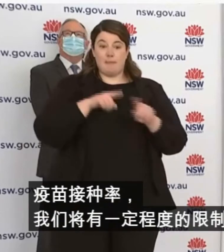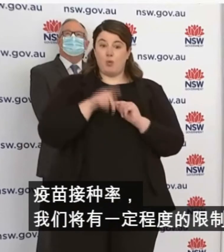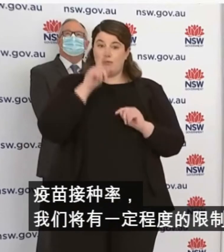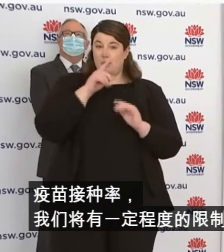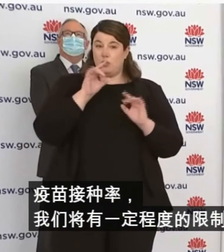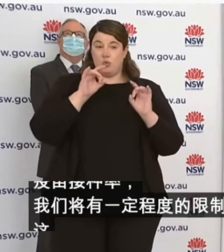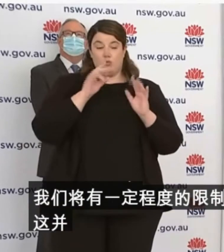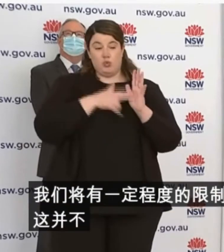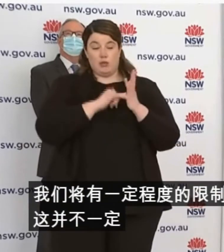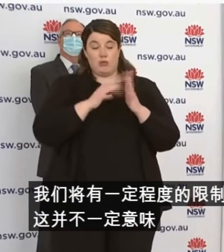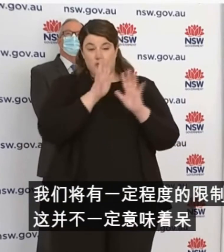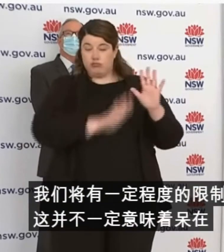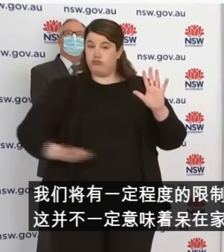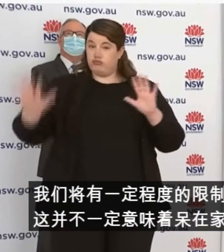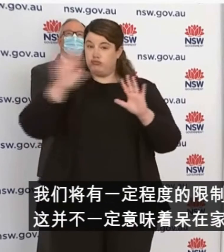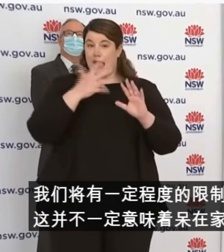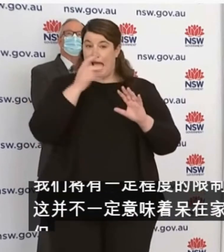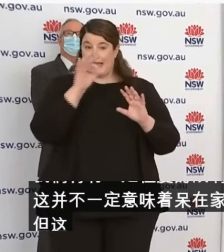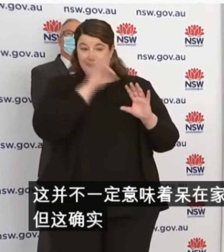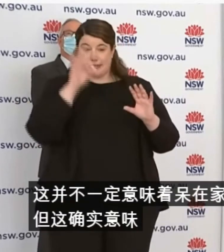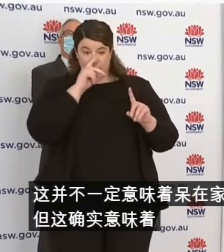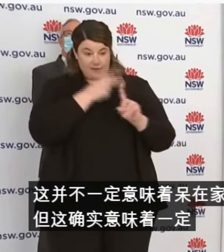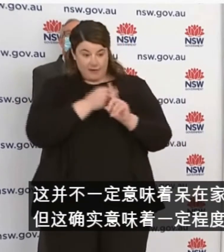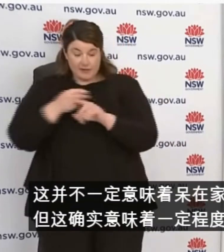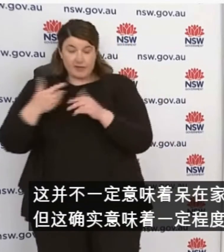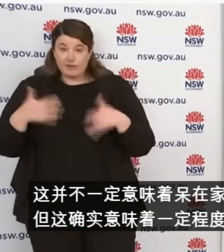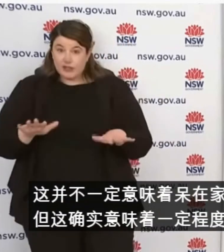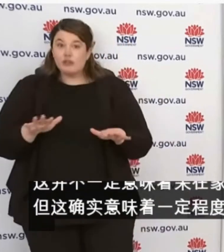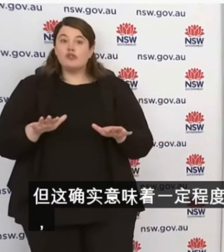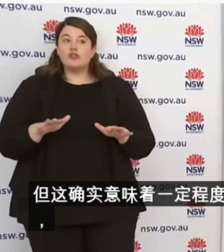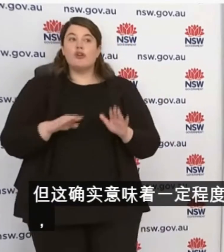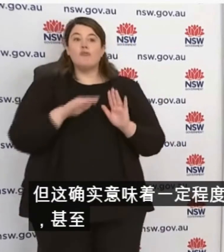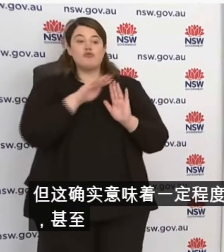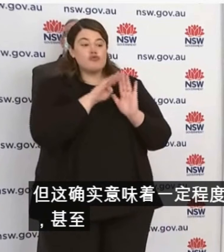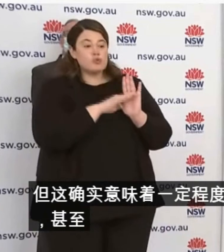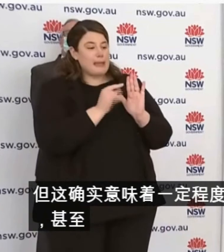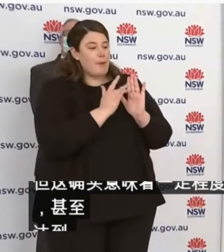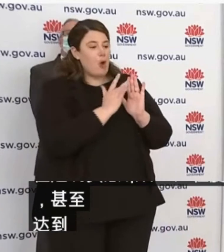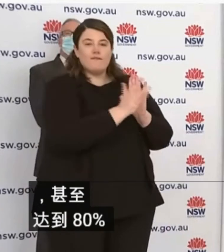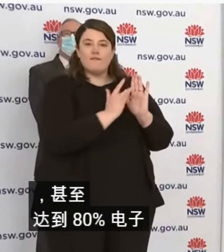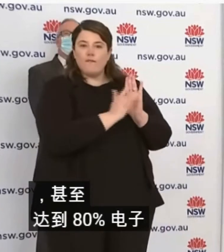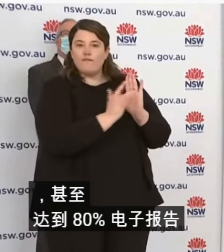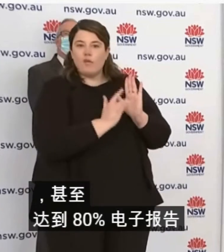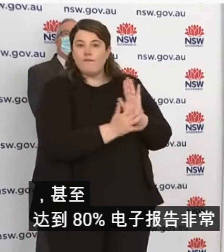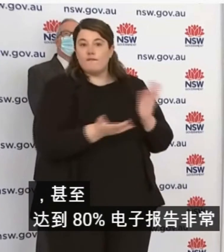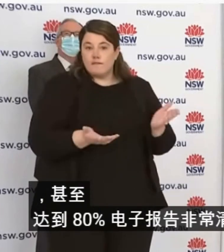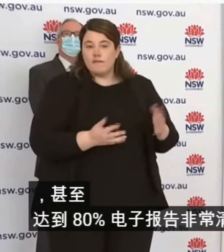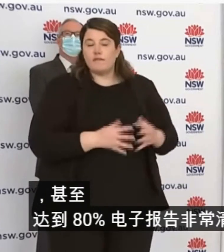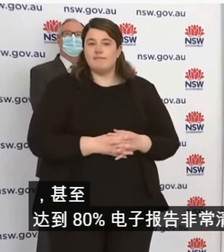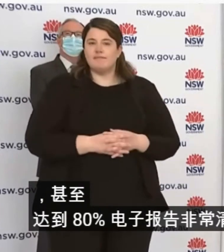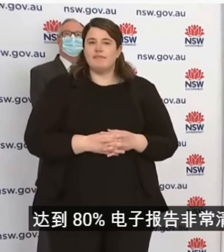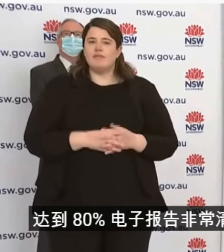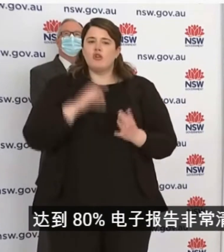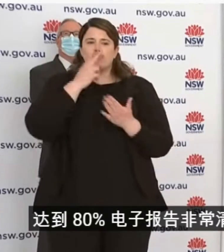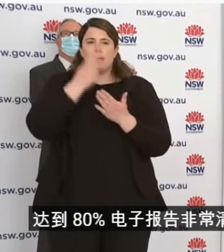some level of restriction. It doesn't necessarily mean stay at home, but it does mean a level of restriction. And even at 80%, the Doherty report was very clear